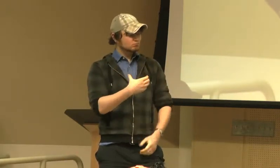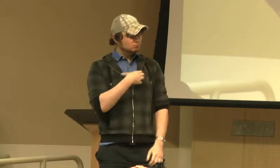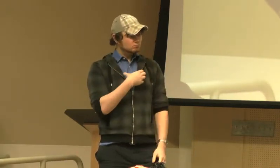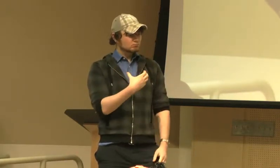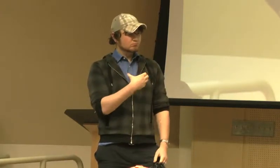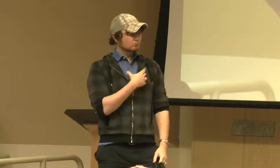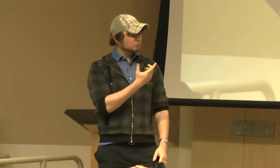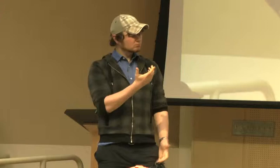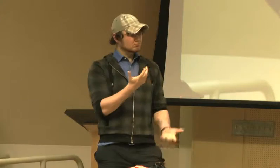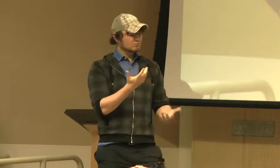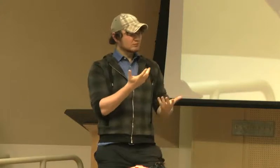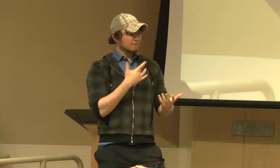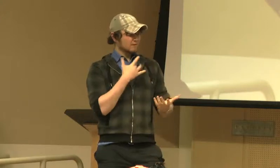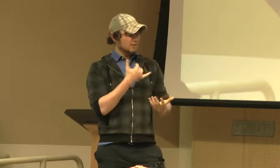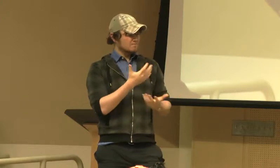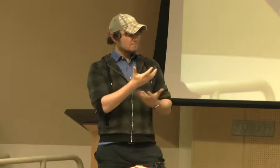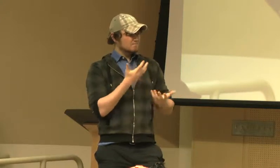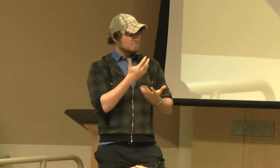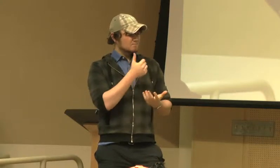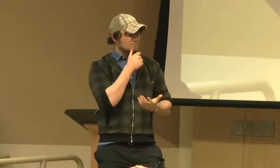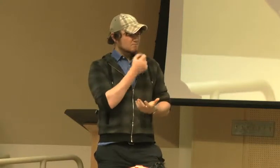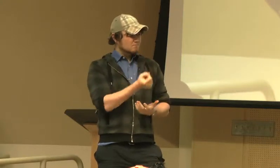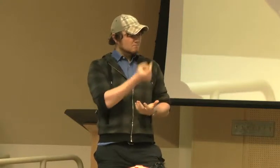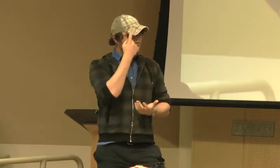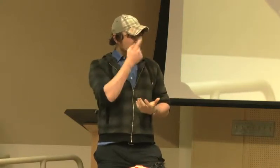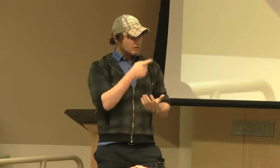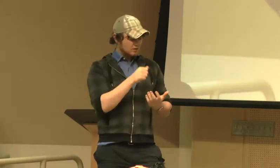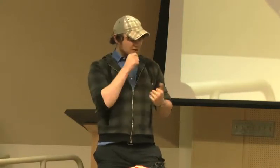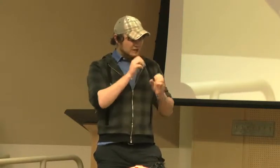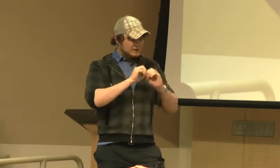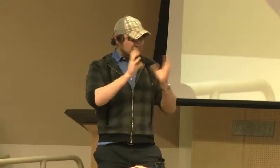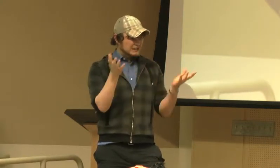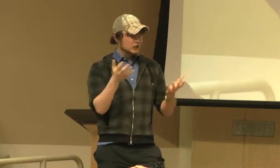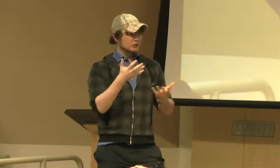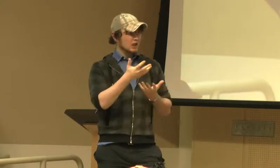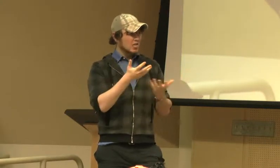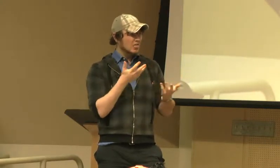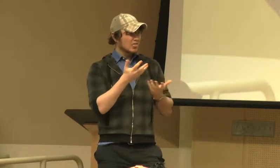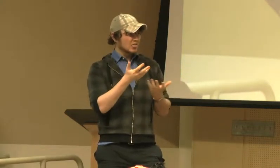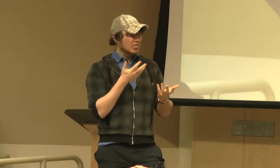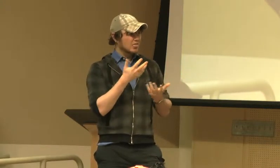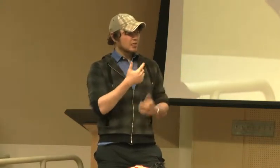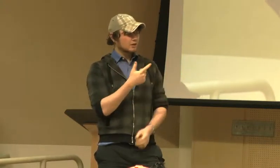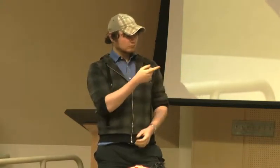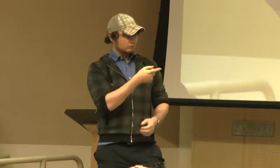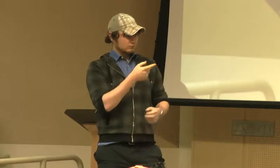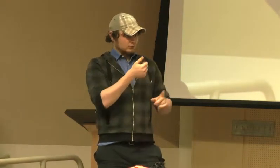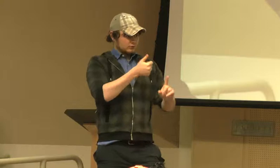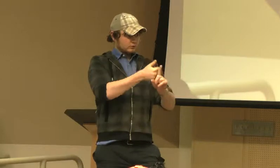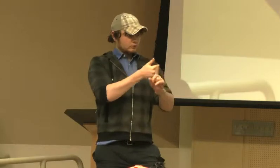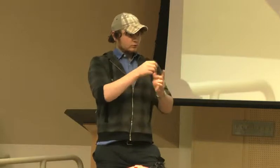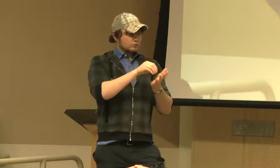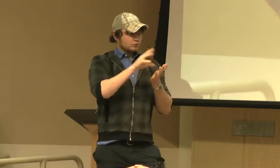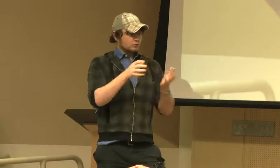And the other tutor and I and some of the students that we've seen, I just really kind of don't understand why that is.